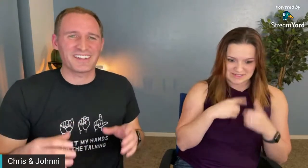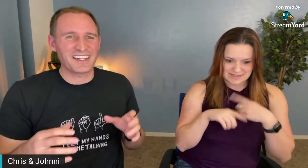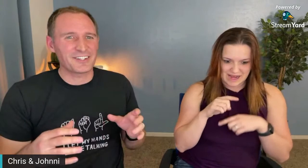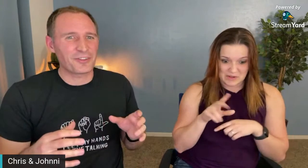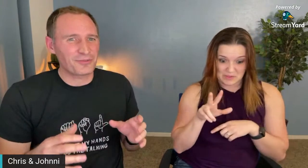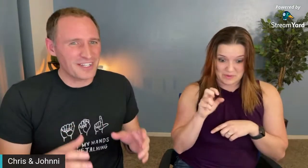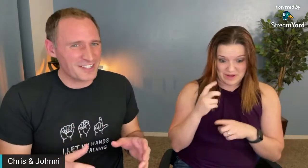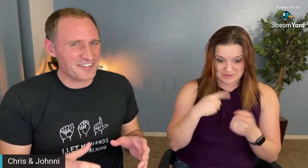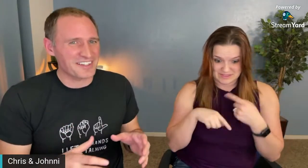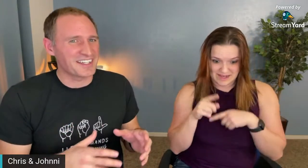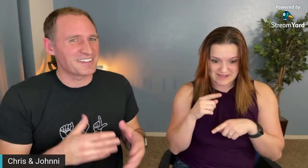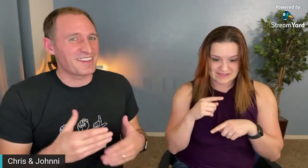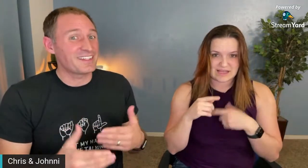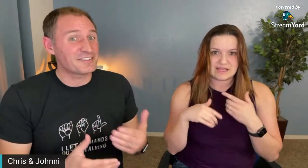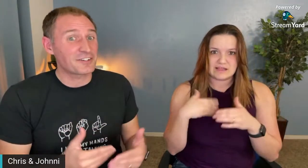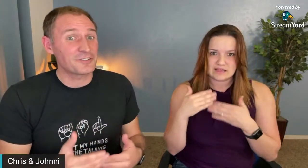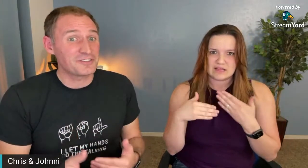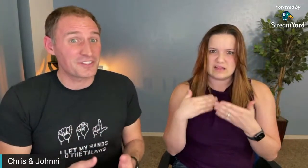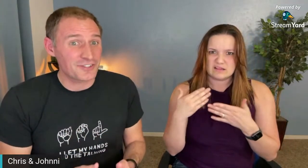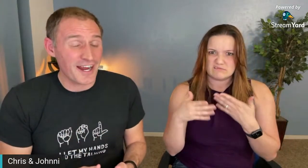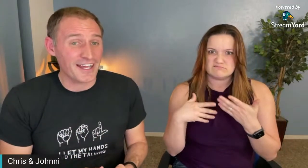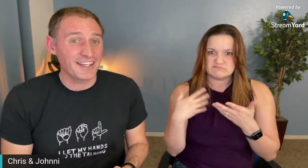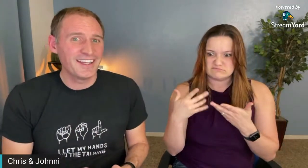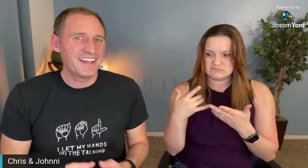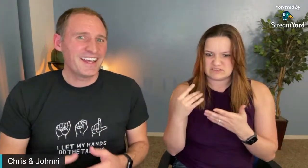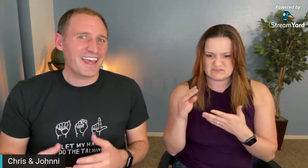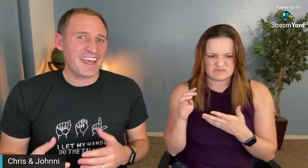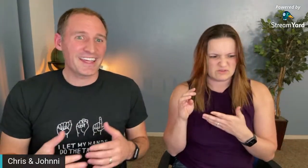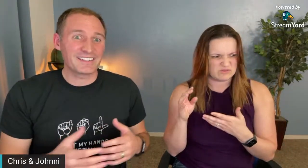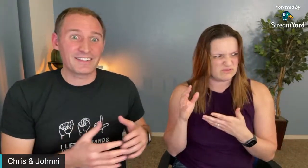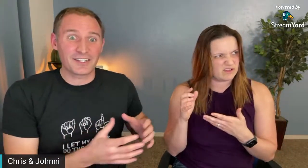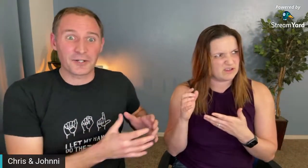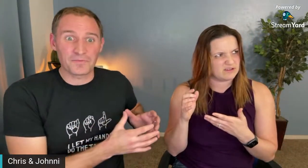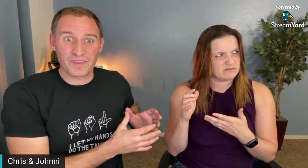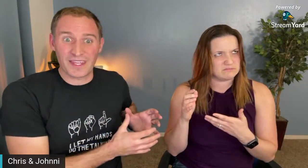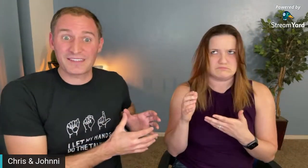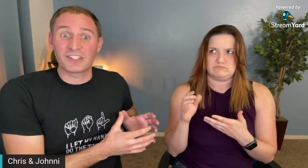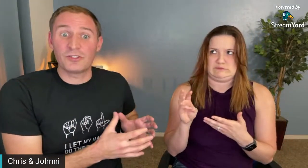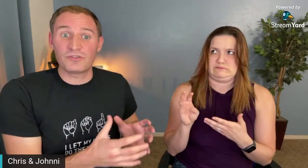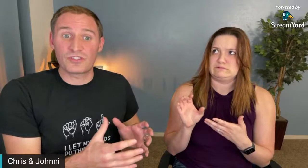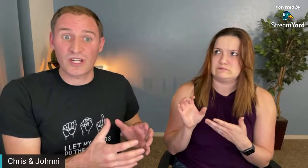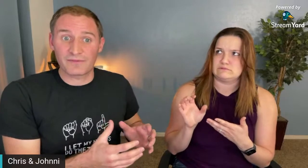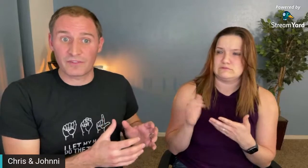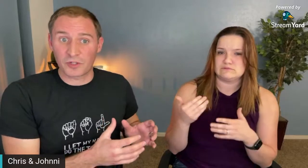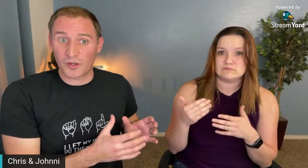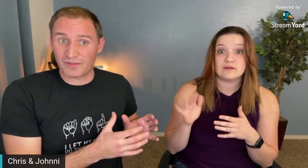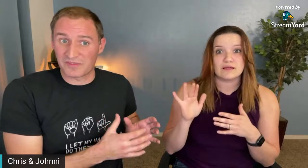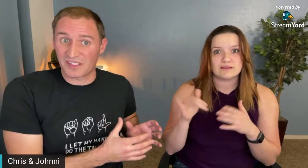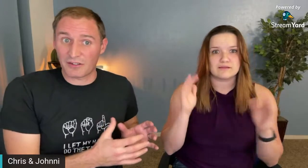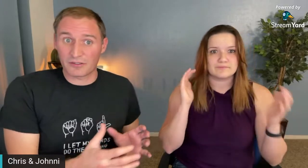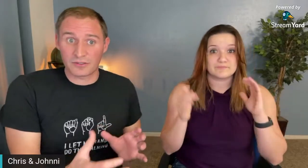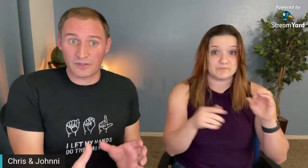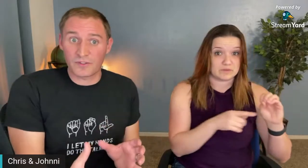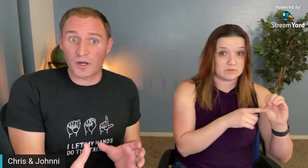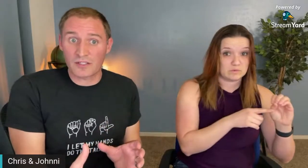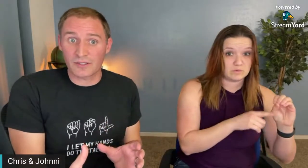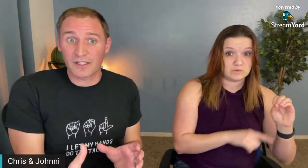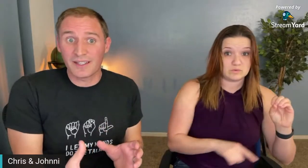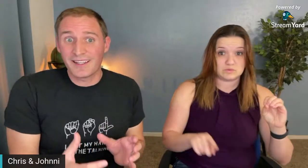I know 300 signs. And then you start losing track. And, that's a huge jump from going from 0 to a few hundred.